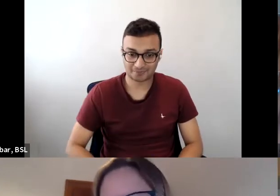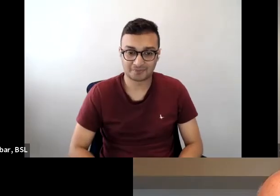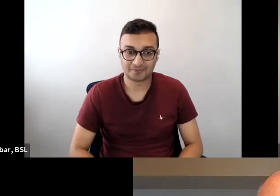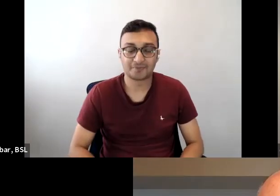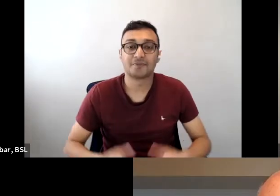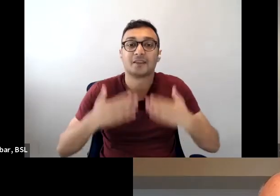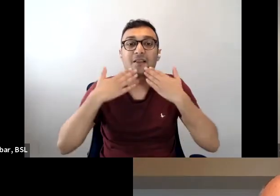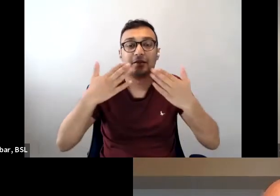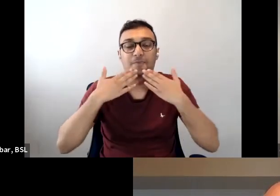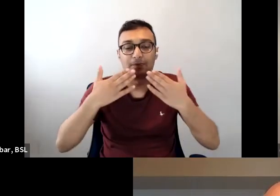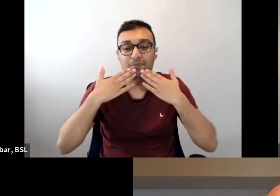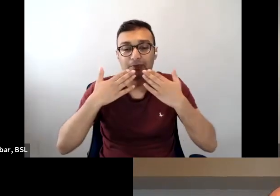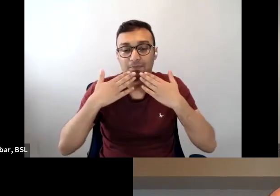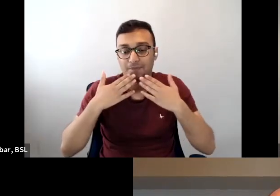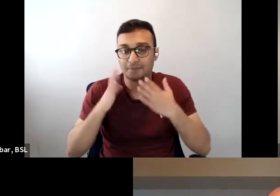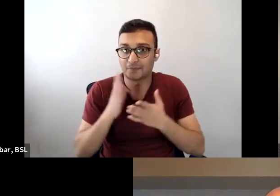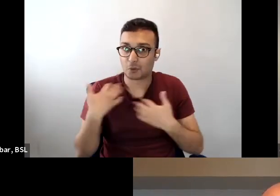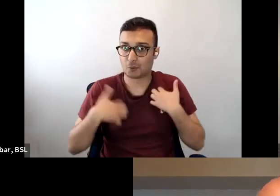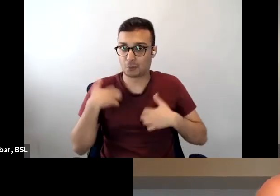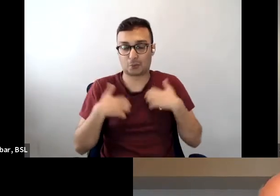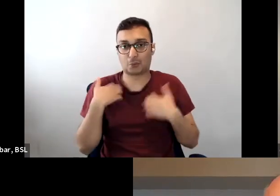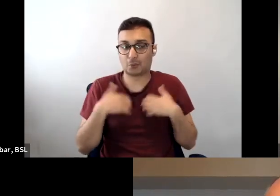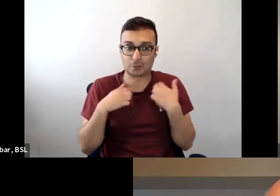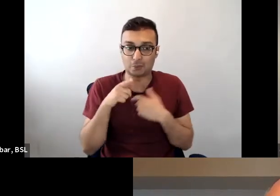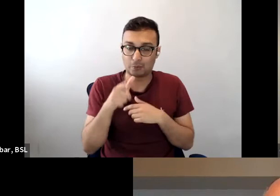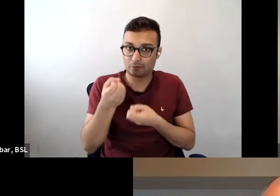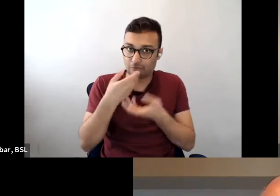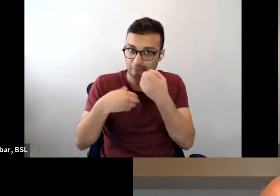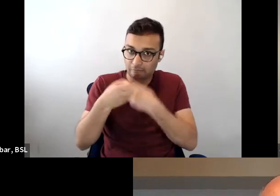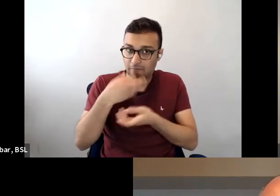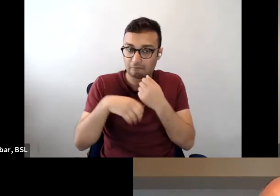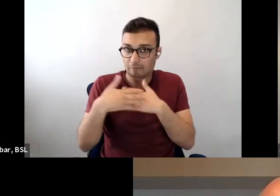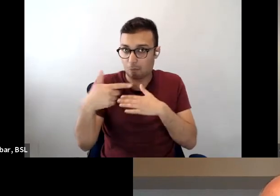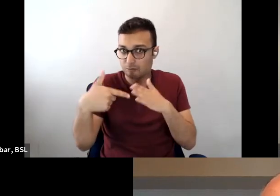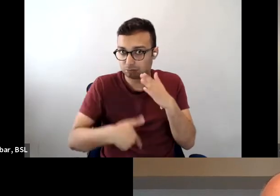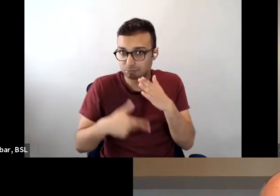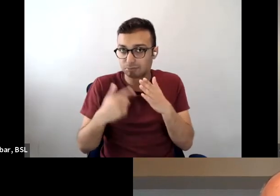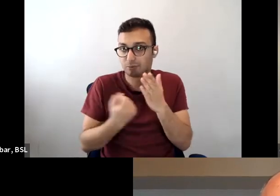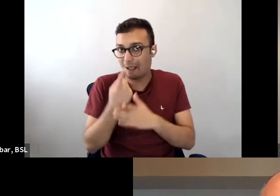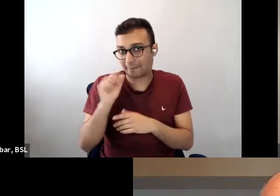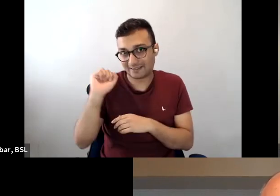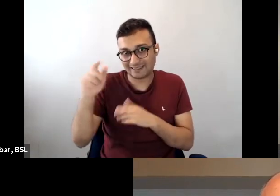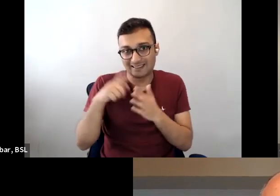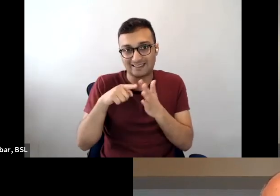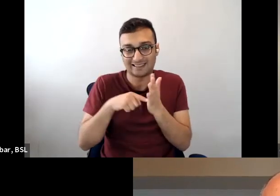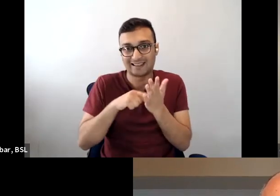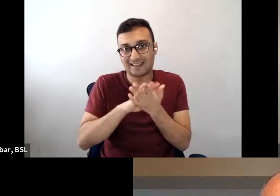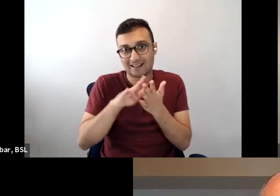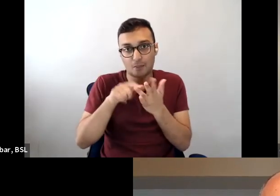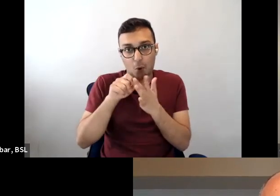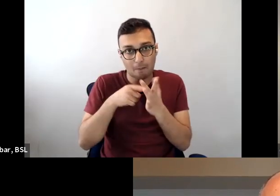Thank you so much. That was absolutely fascinating to hear a bit more in depth around what's been happening in Ethiopia. And I think some of the key elements that came through that was